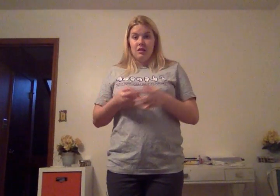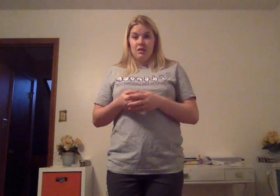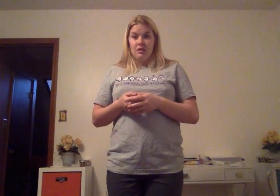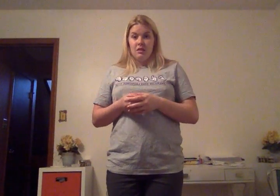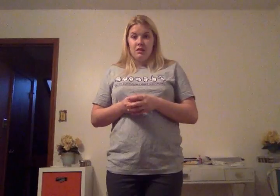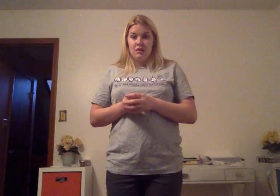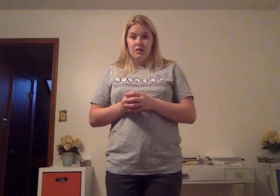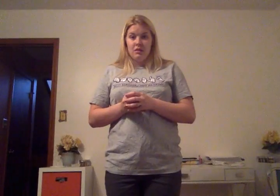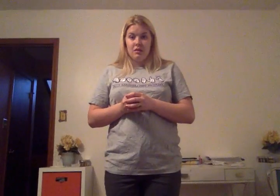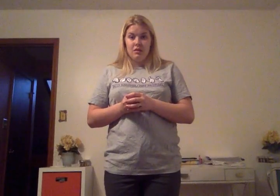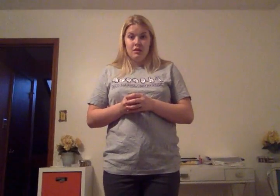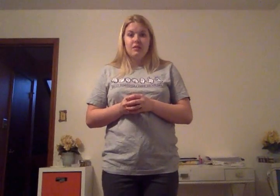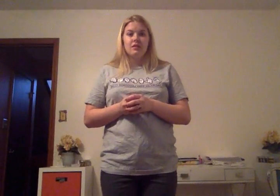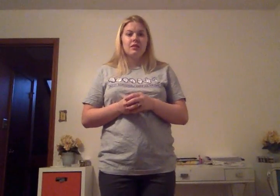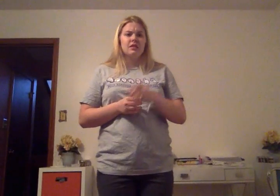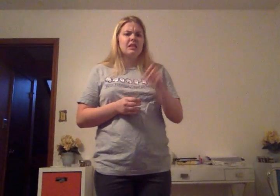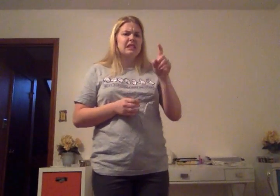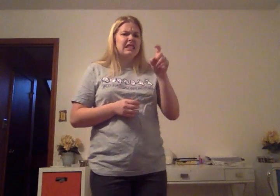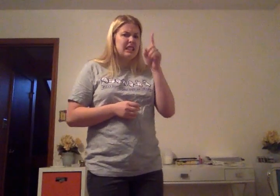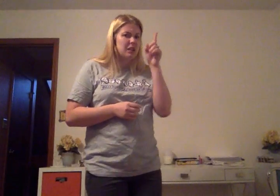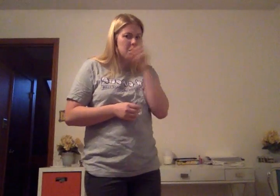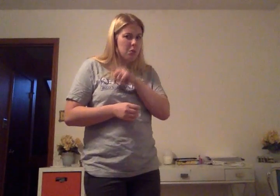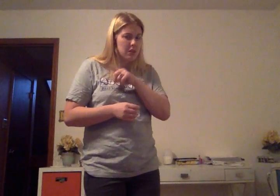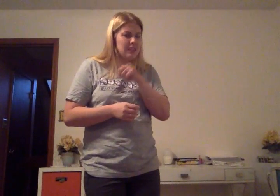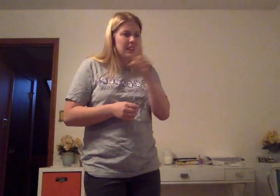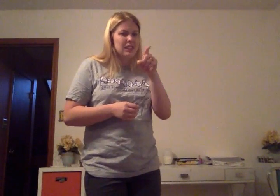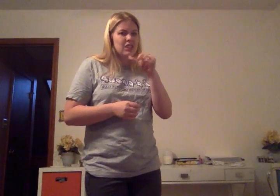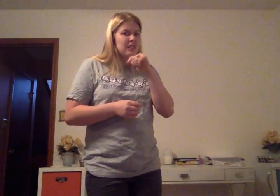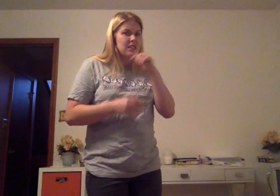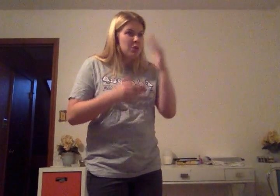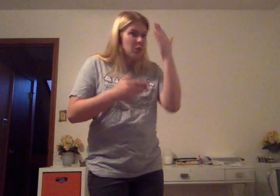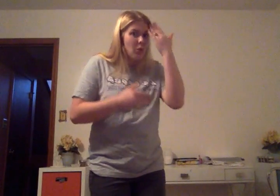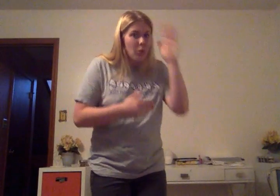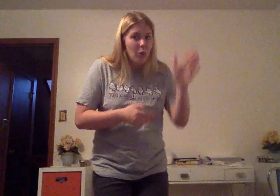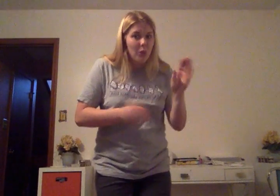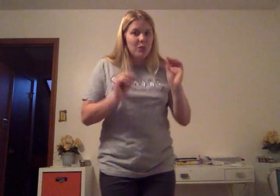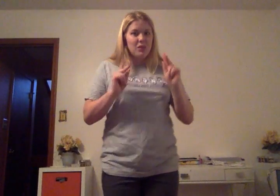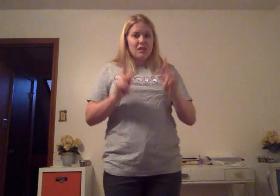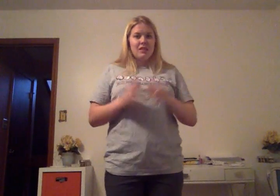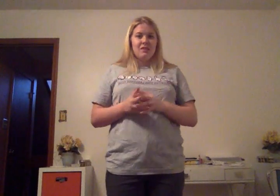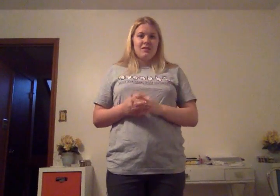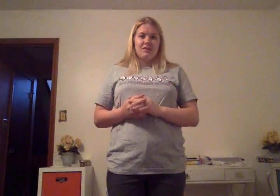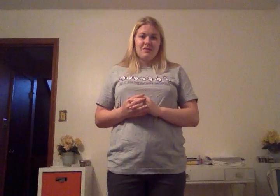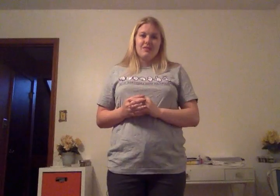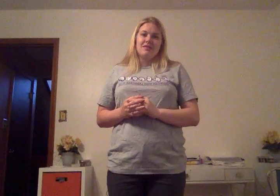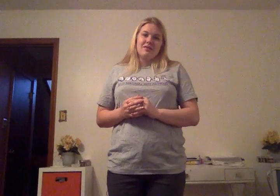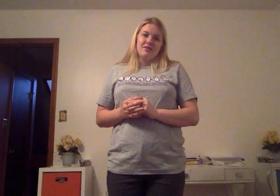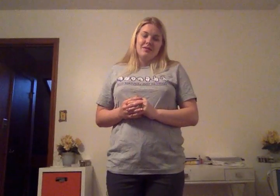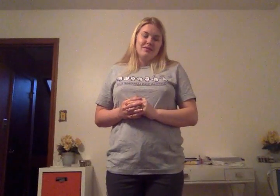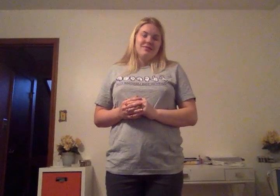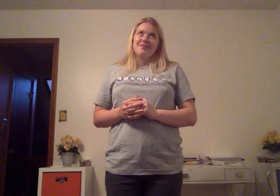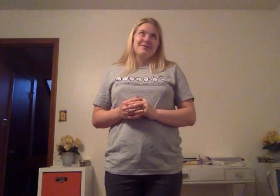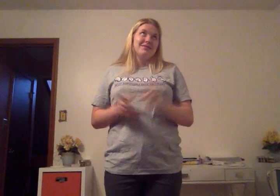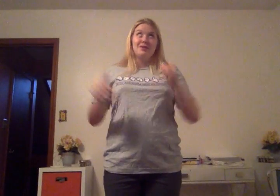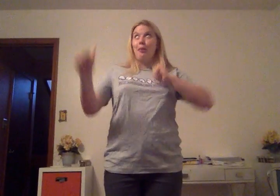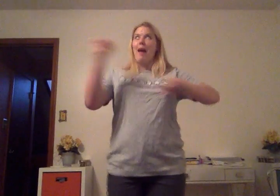that she didn't know anything. I said, we're acting right now. This is a scene. Very dramatic. Yeah, very dramatic. So I was like, I'm walking in. I